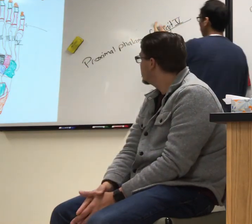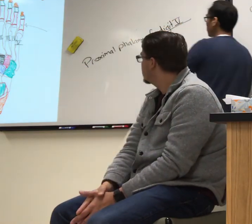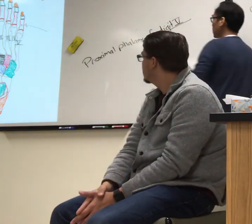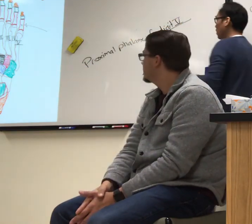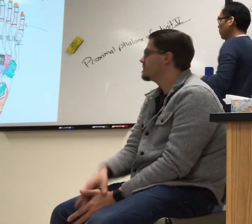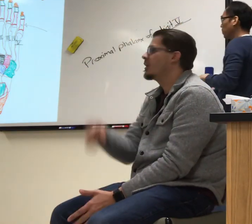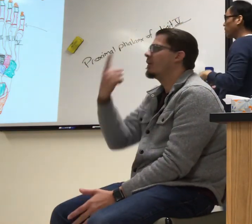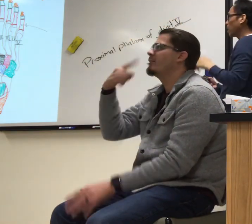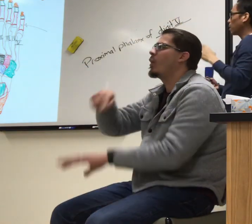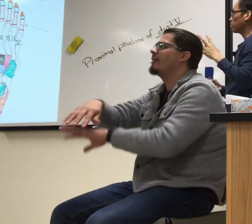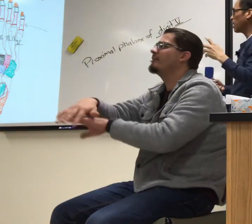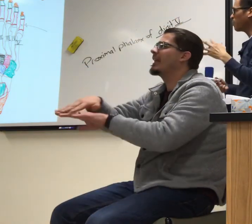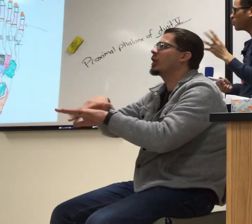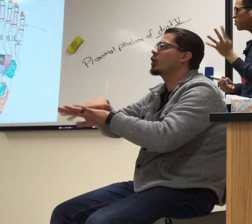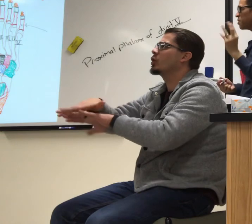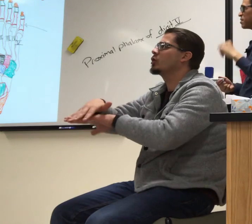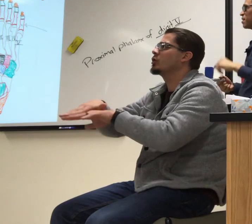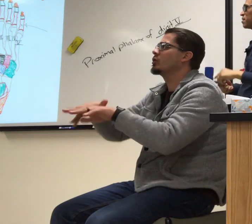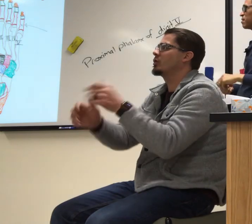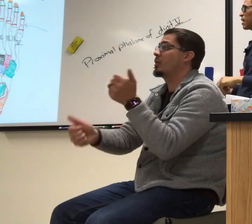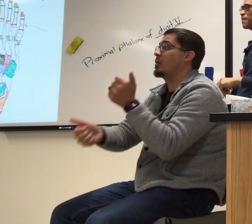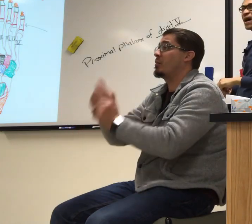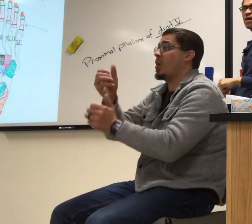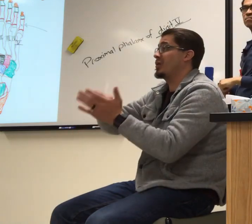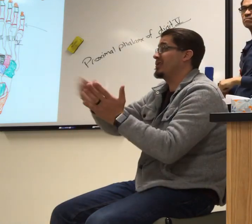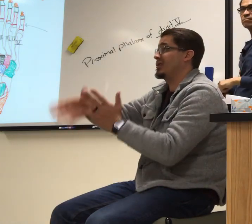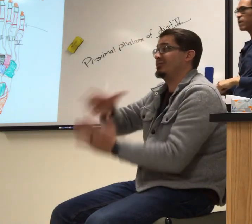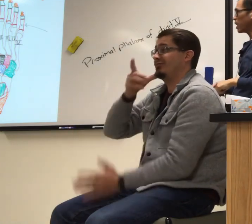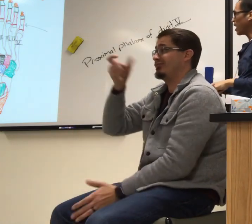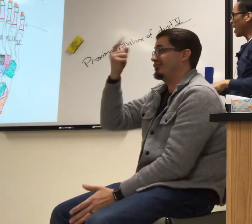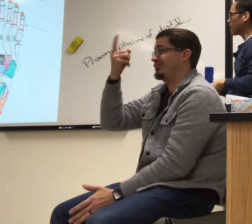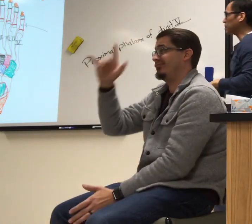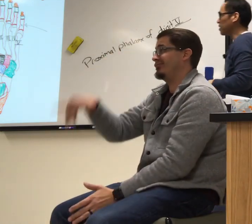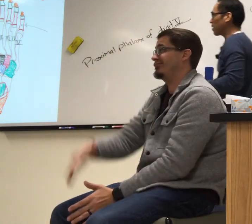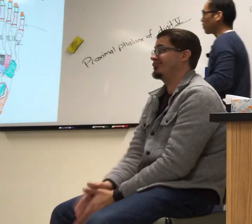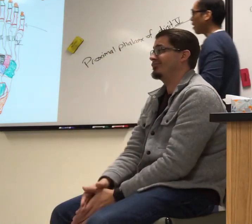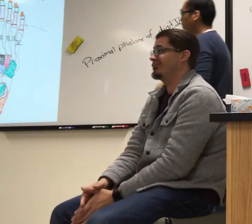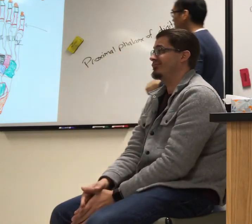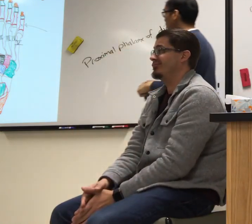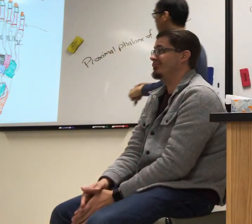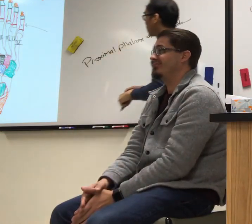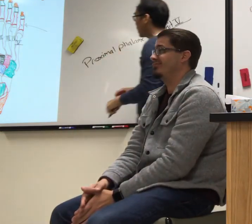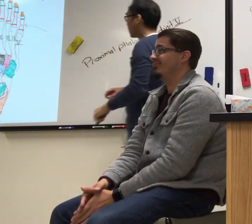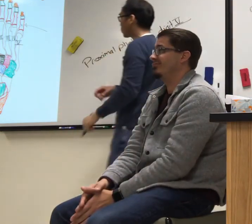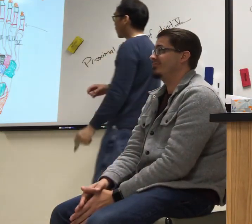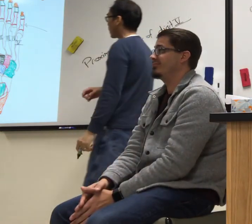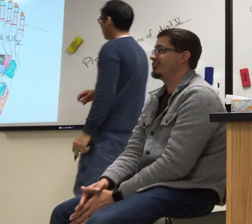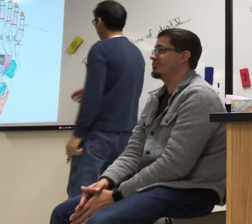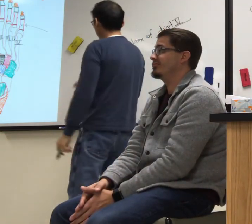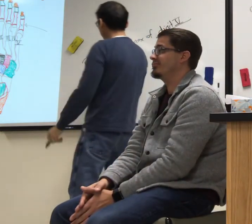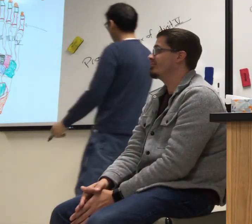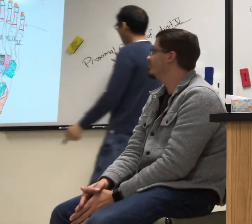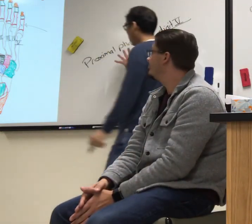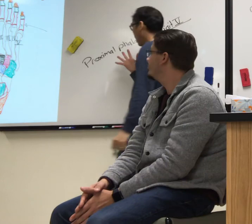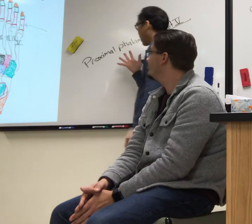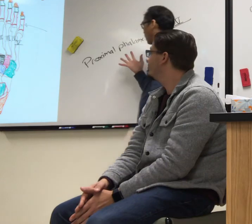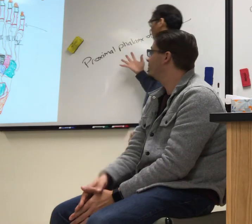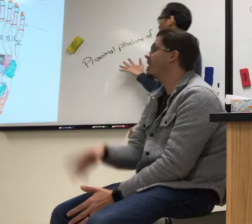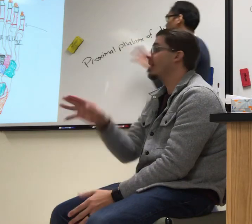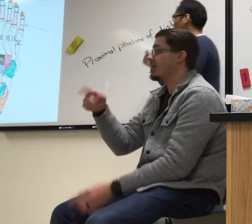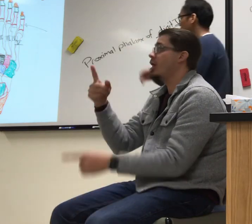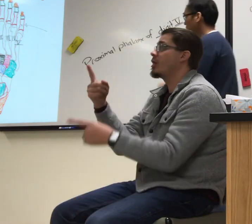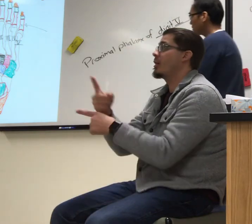For the fingers, you know, most students didn't get that. I didn't see that very often named correctly. So that's the proper